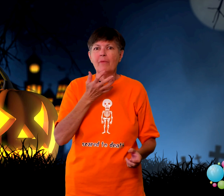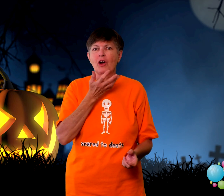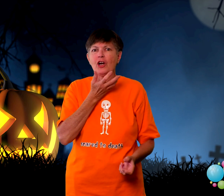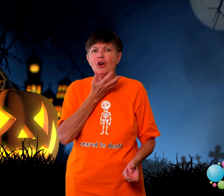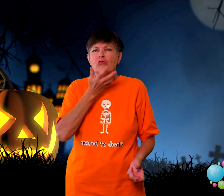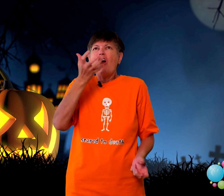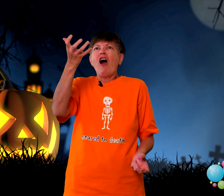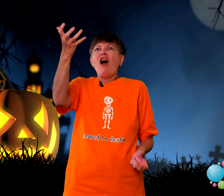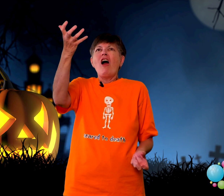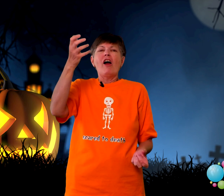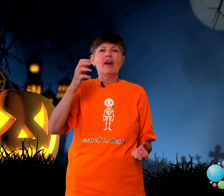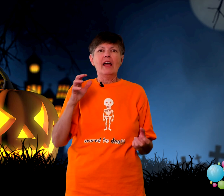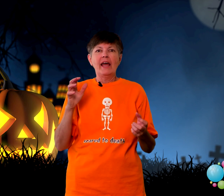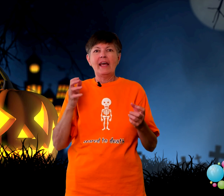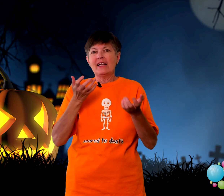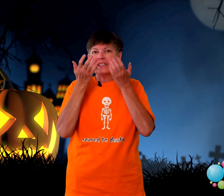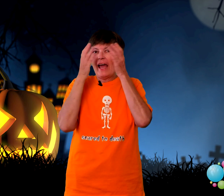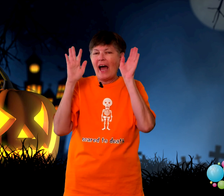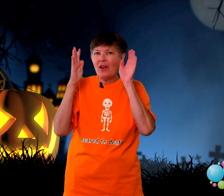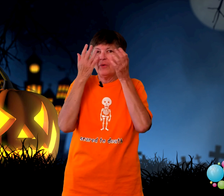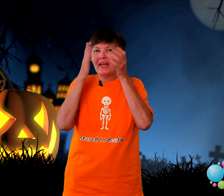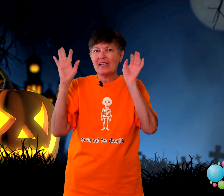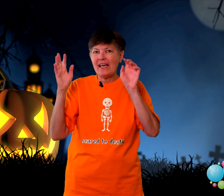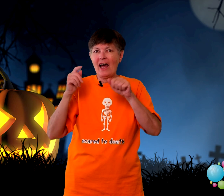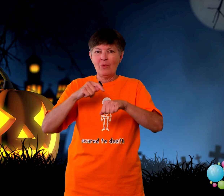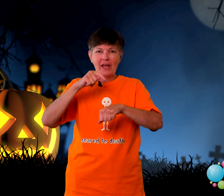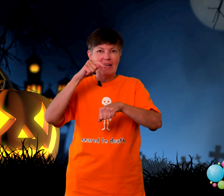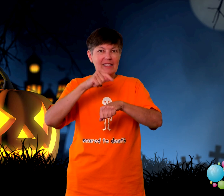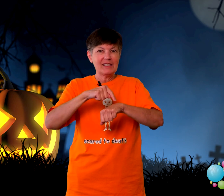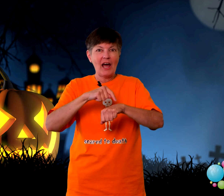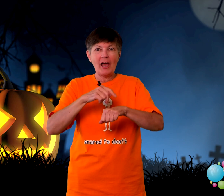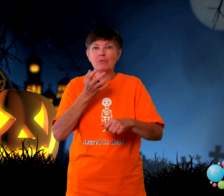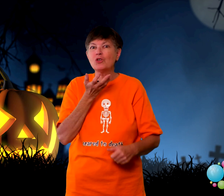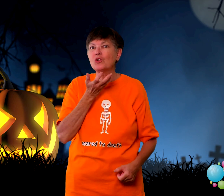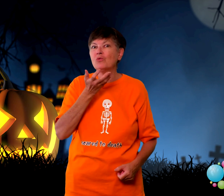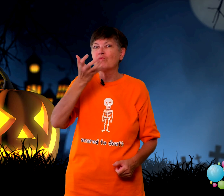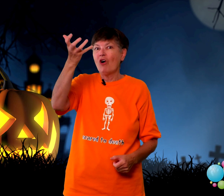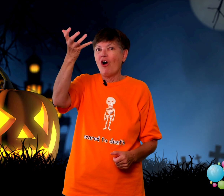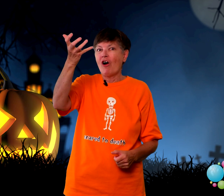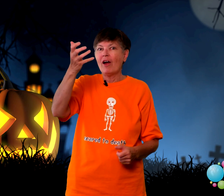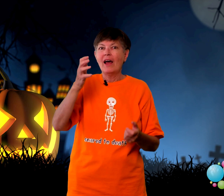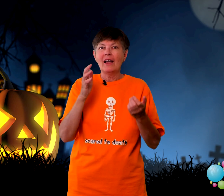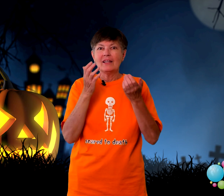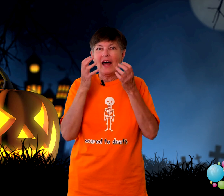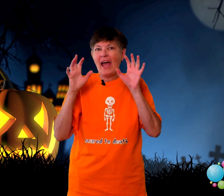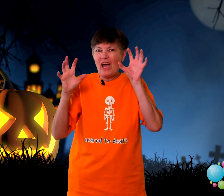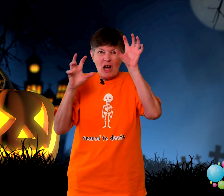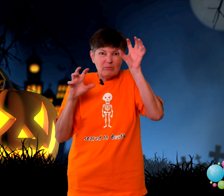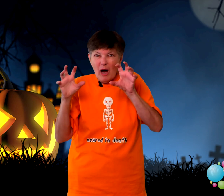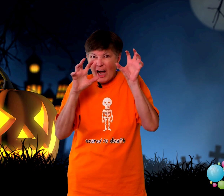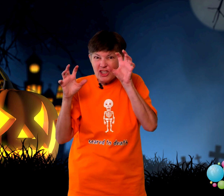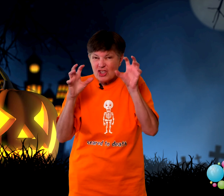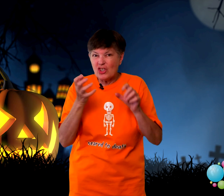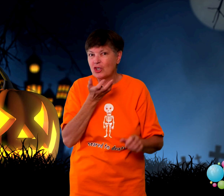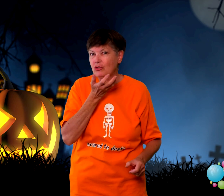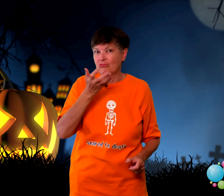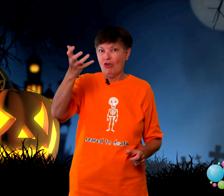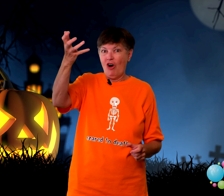all going to go roar. It's Halloween, it's time to roar like monsters